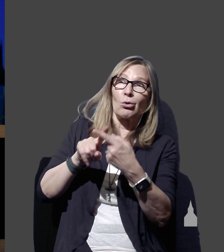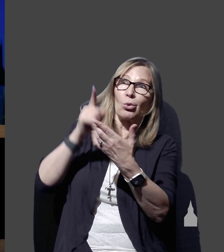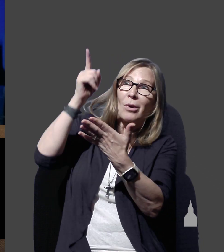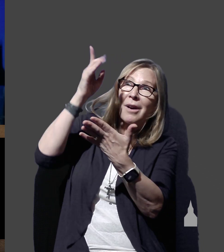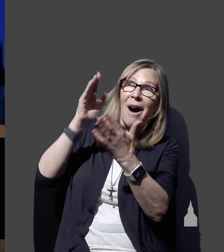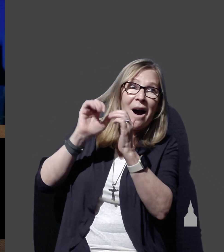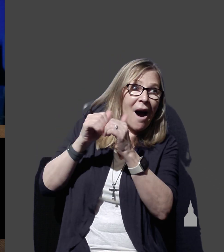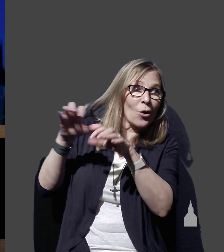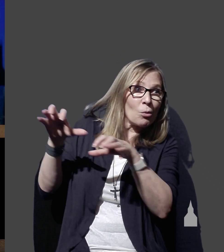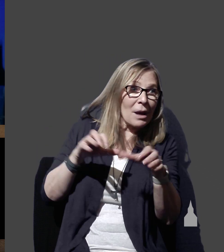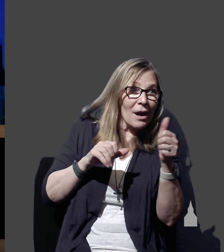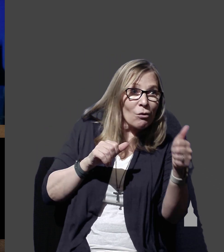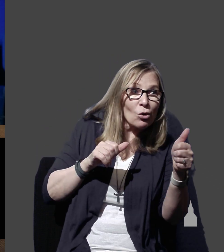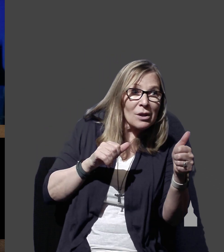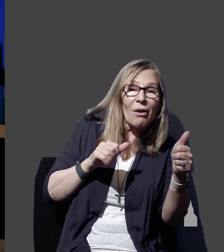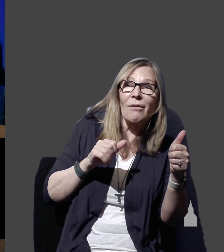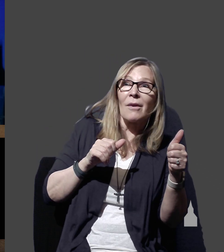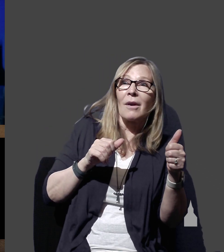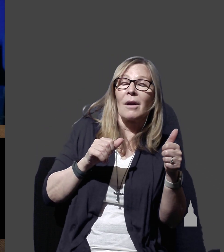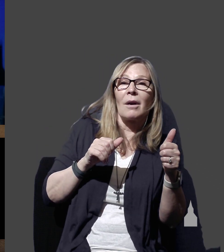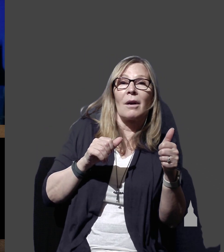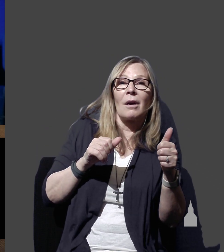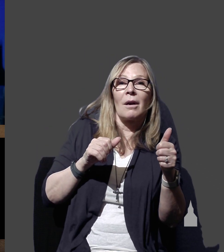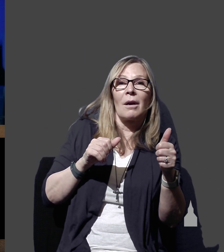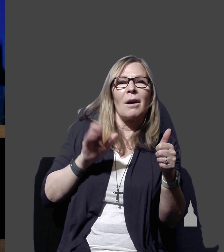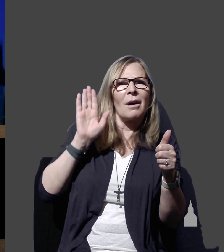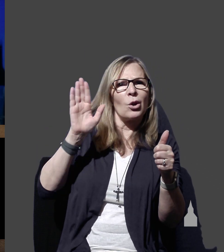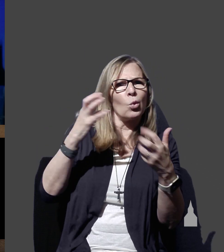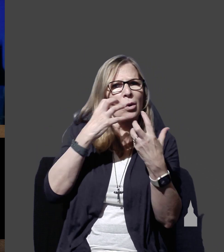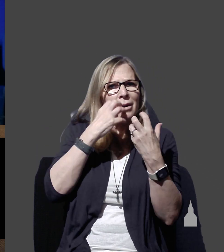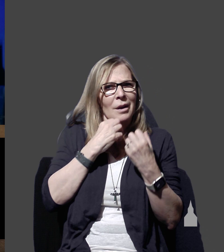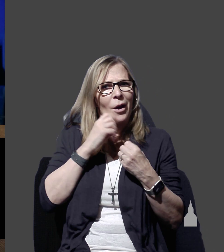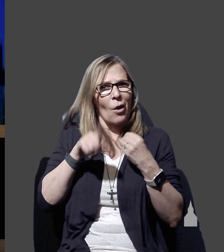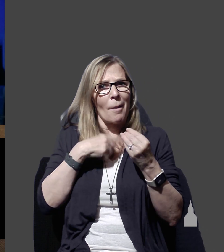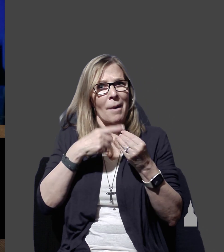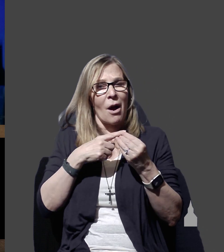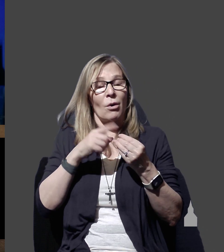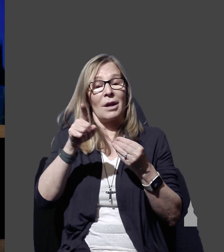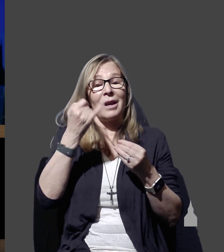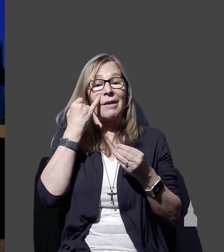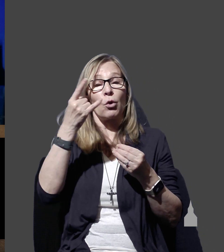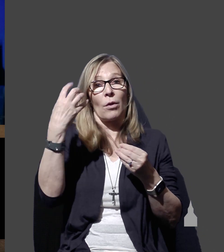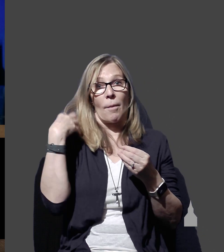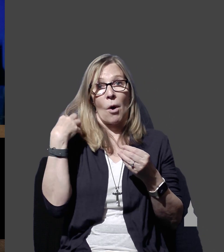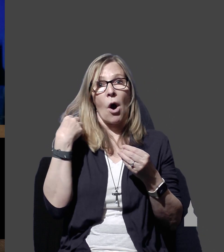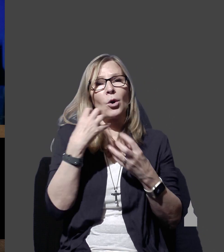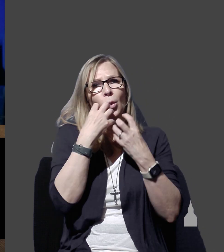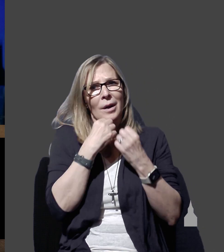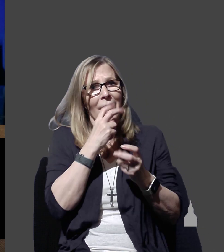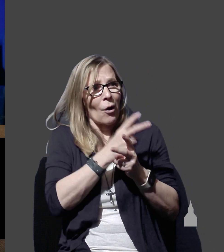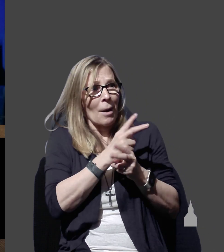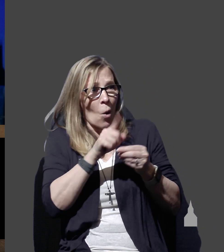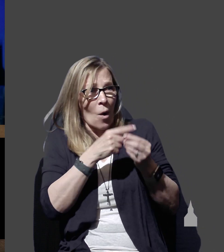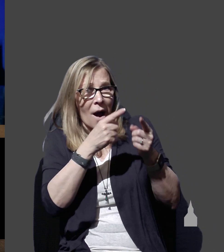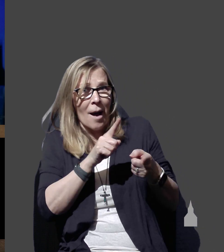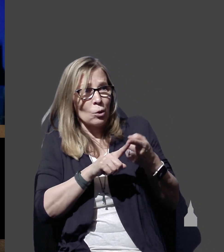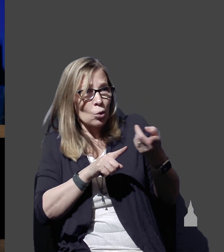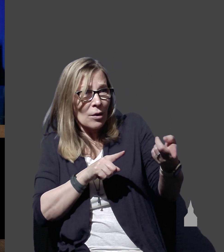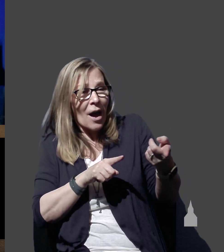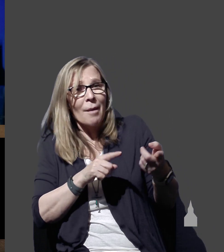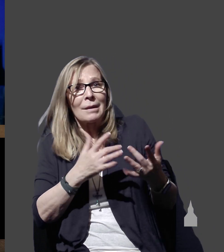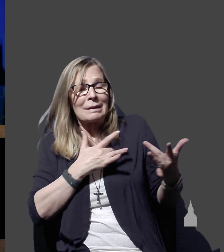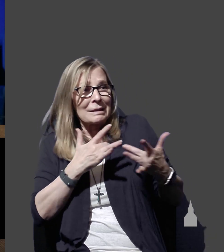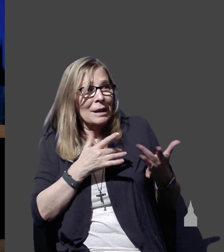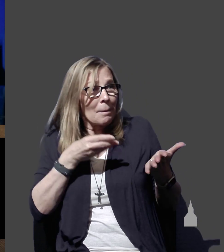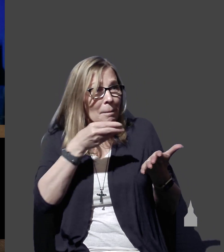the way you conduct yourselves with your employees, you will care about what happens to them. You will be concerned that they are paid properly. You